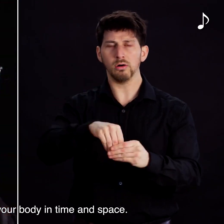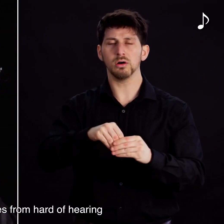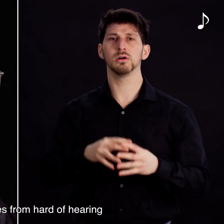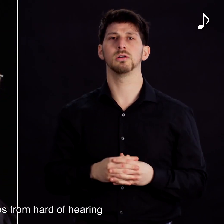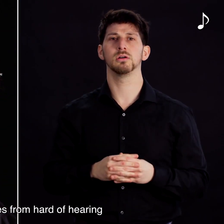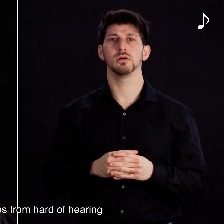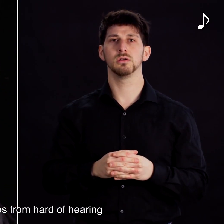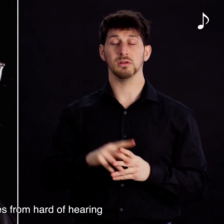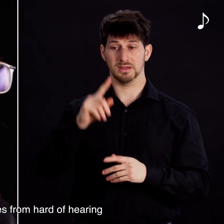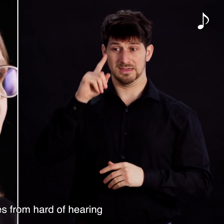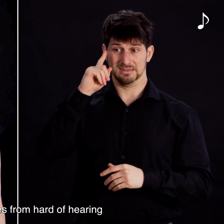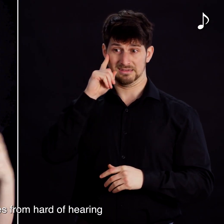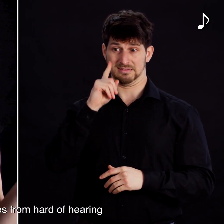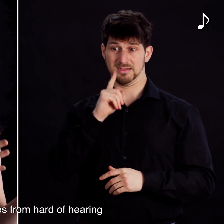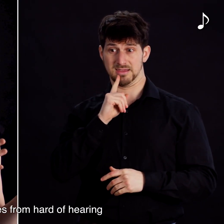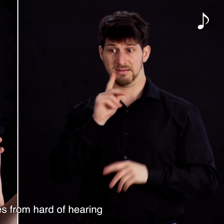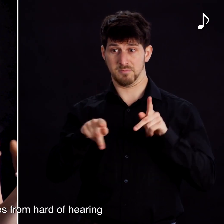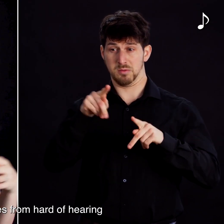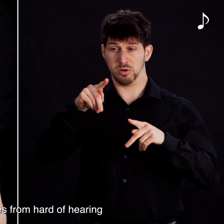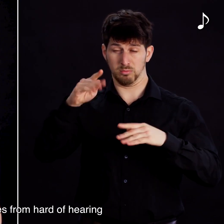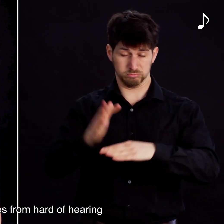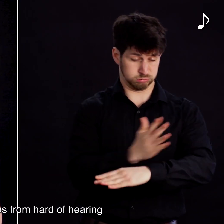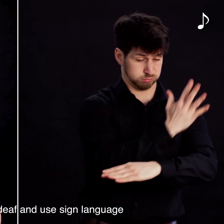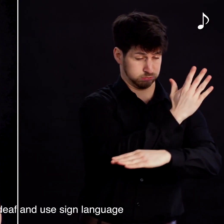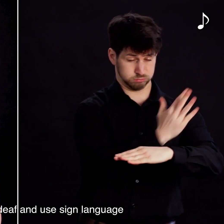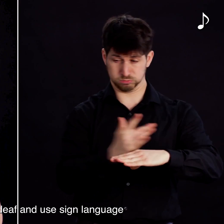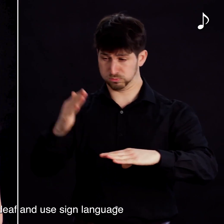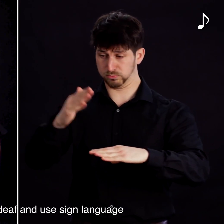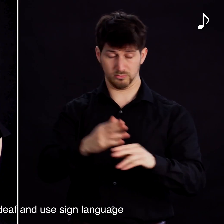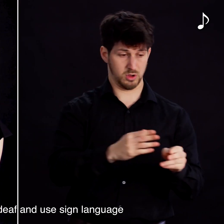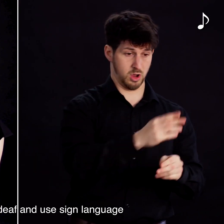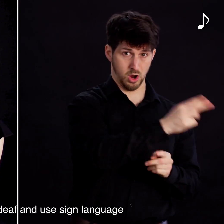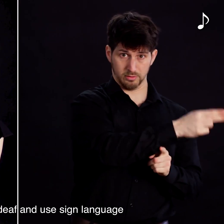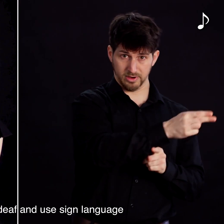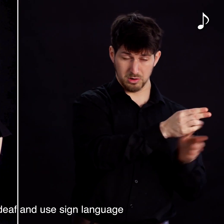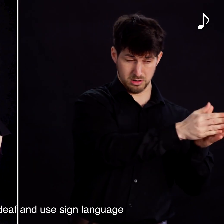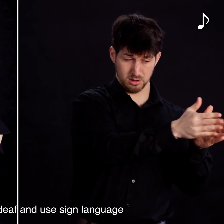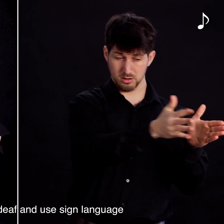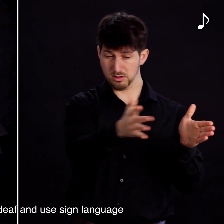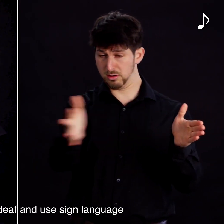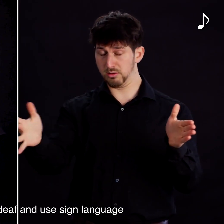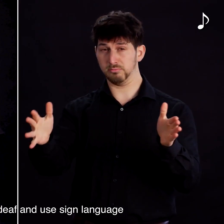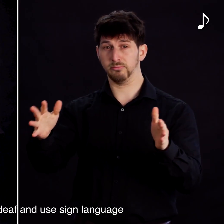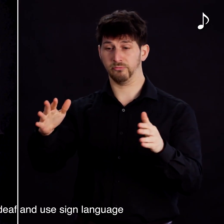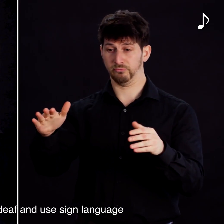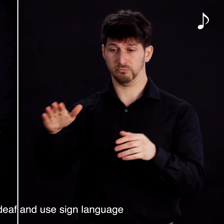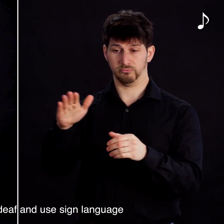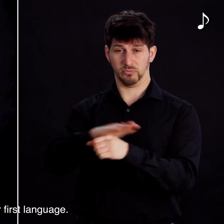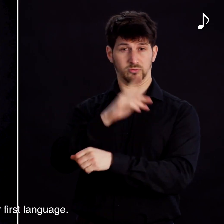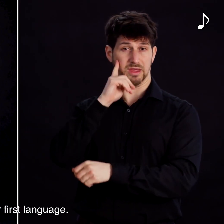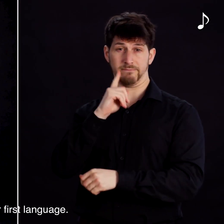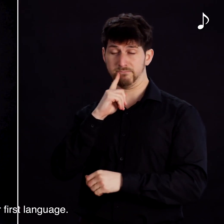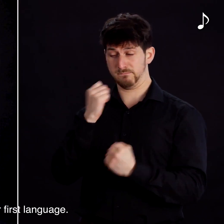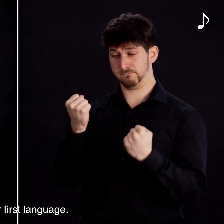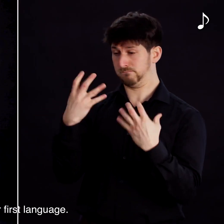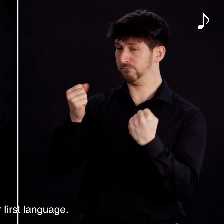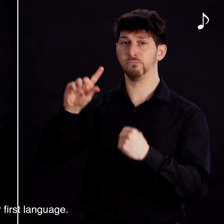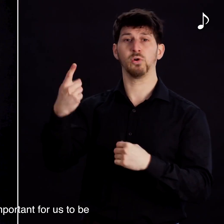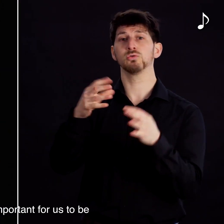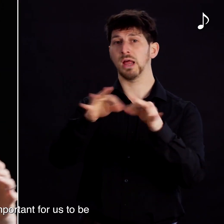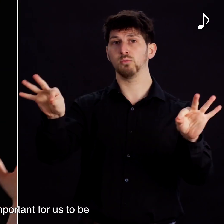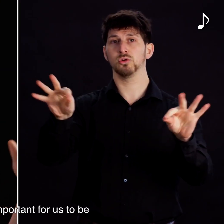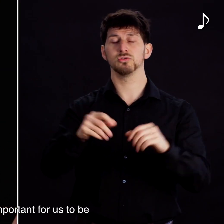space. Deafness varies from hard of hearing to people who are deaf and use sign language as their first